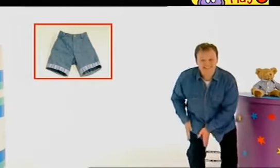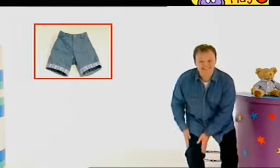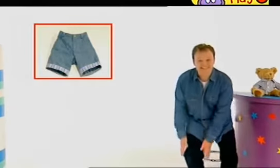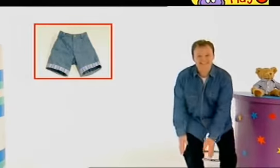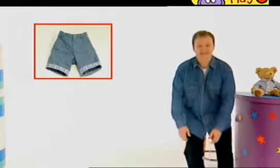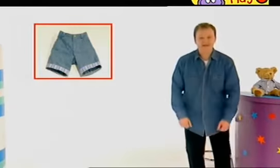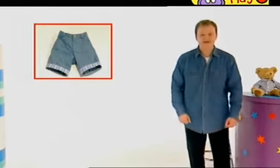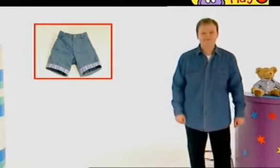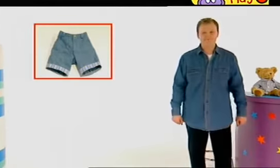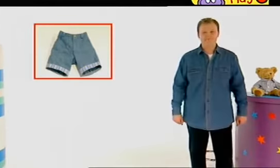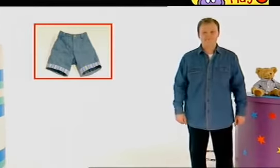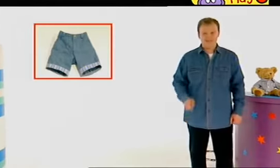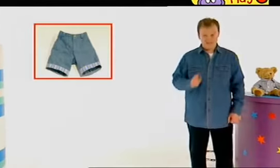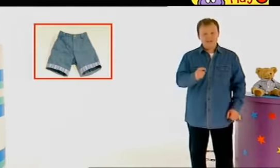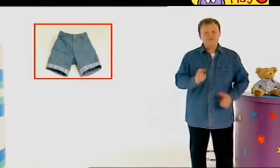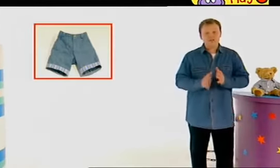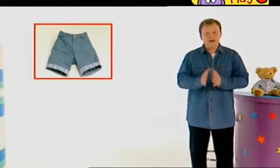Trousers. You sign.